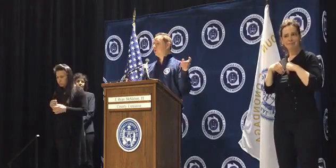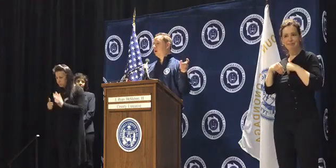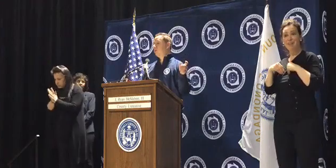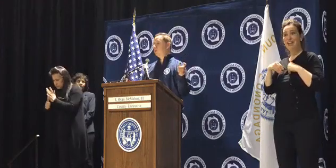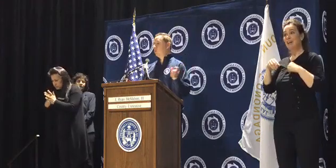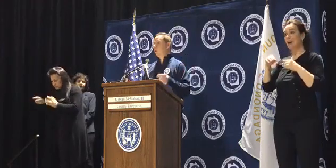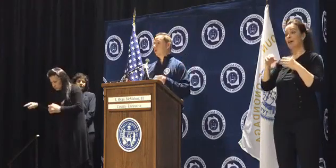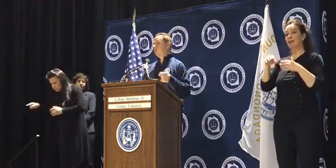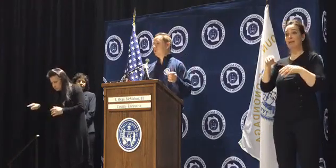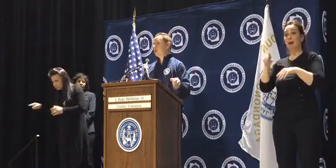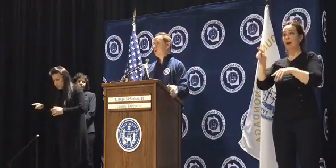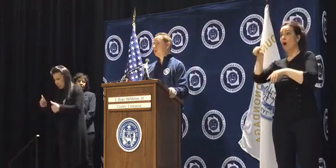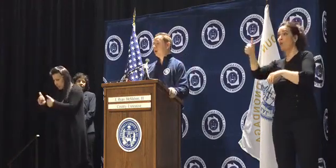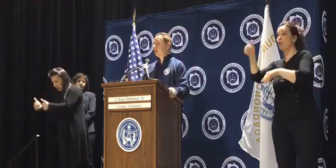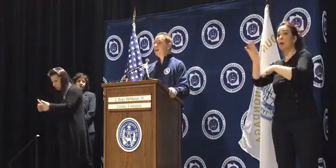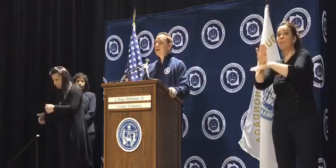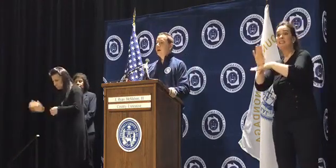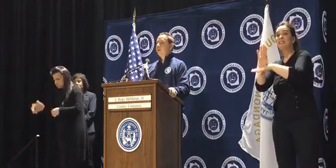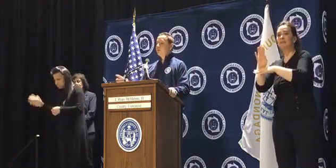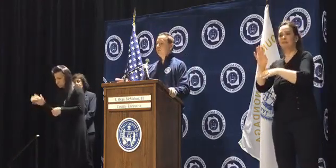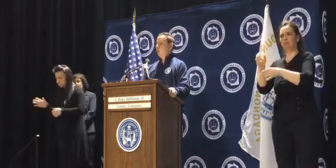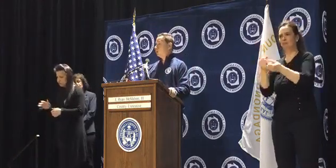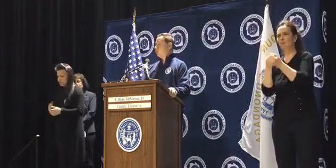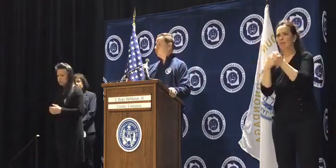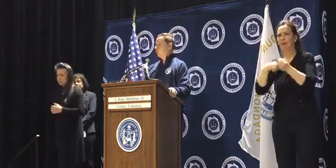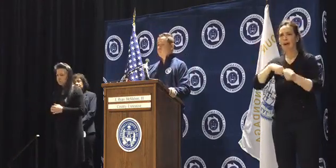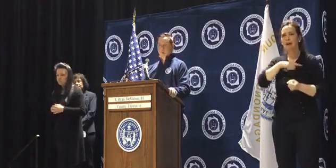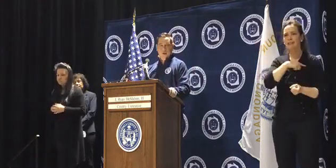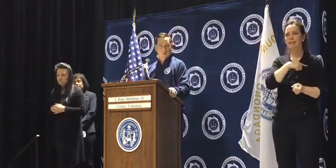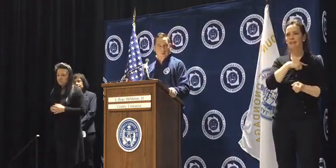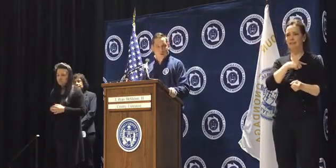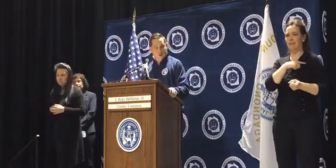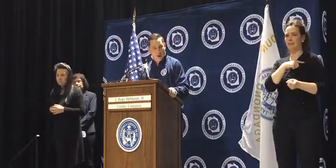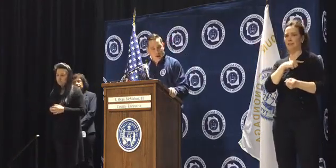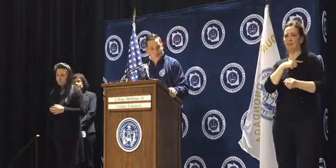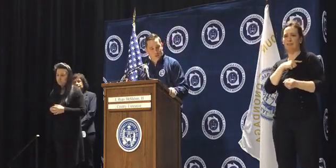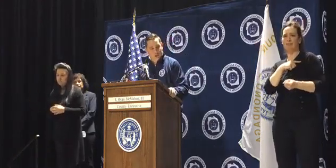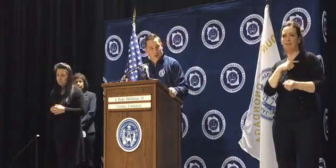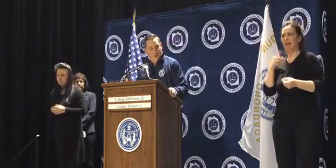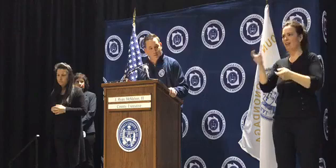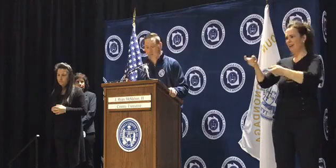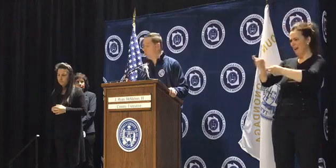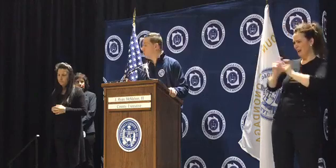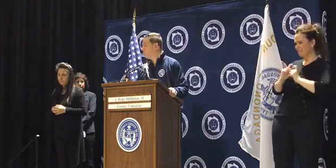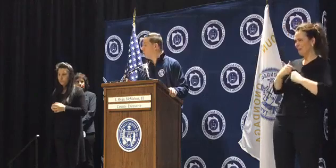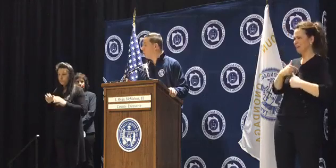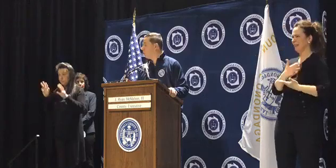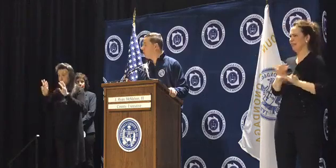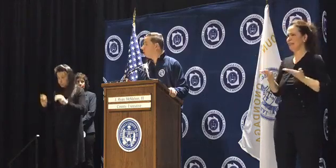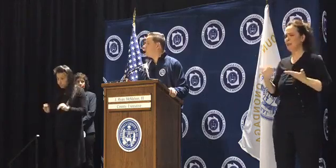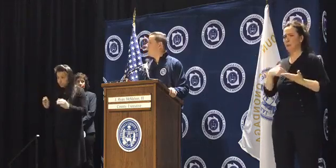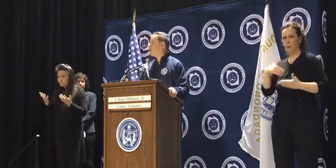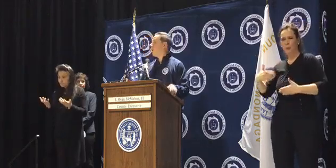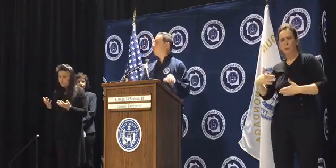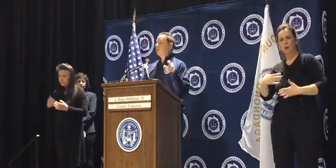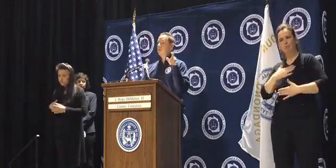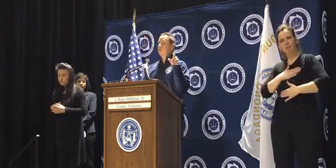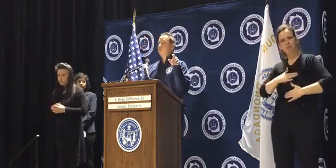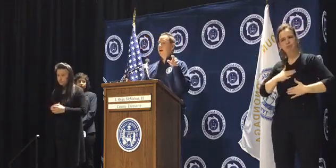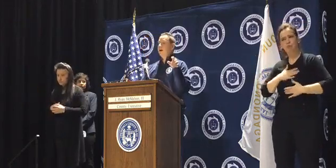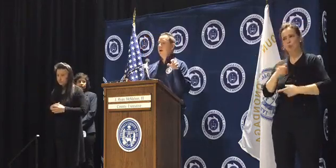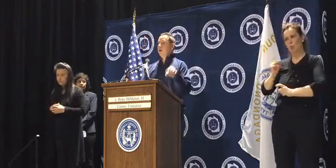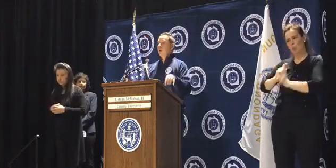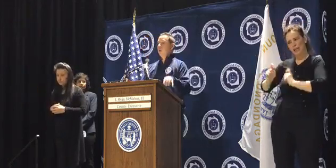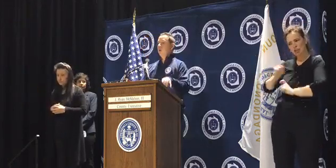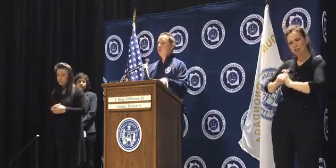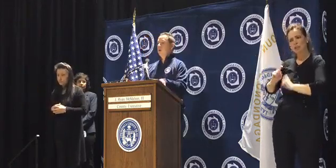things ourselves, and we're working through the state each day. I think what's important, too, and I think we still have well, maybe we don't have it, the